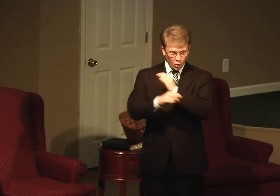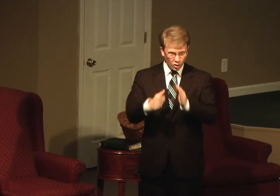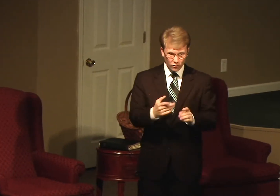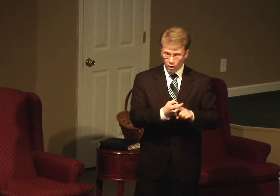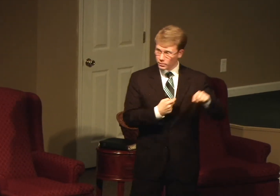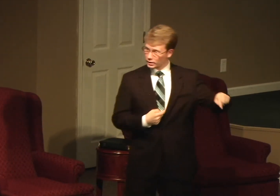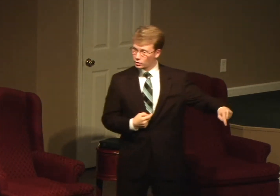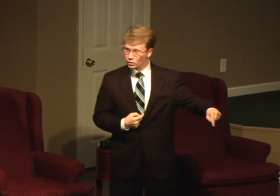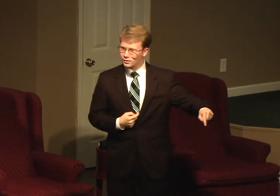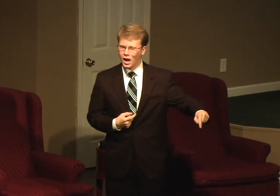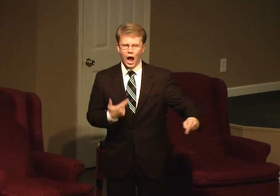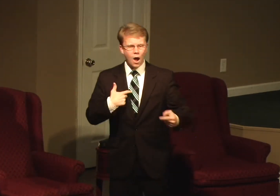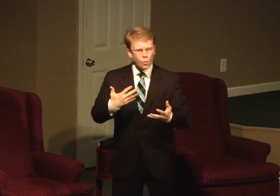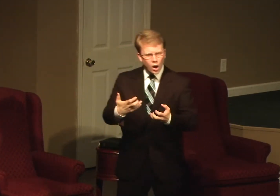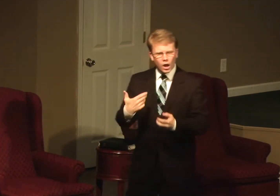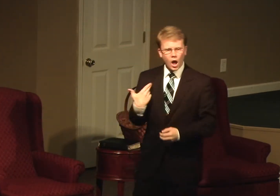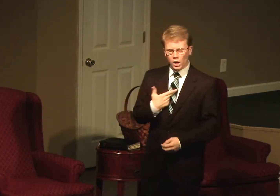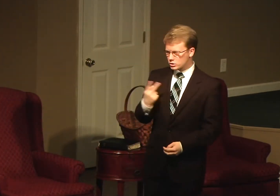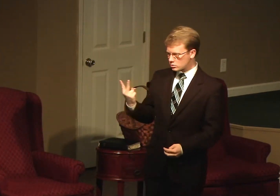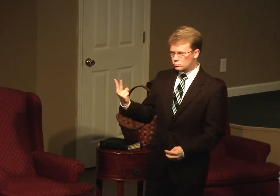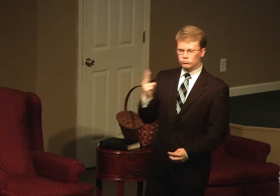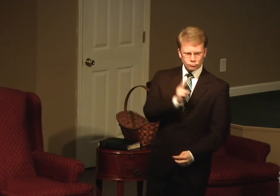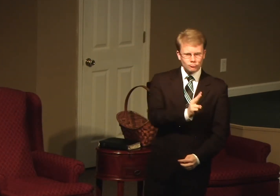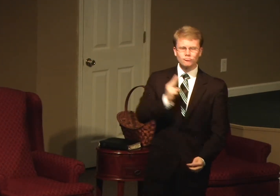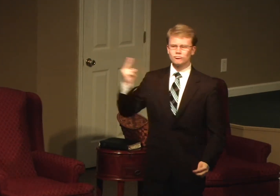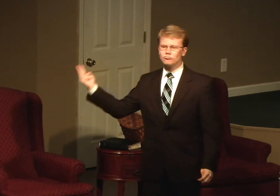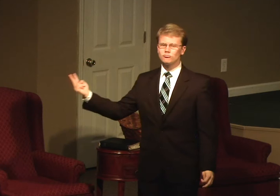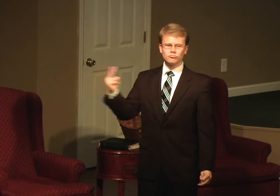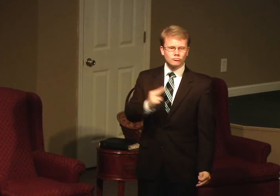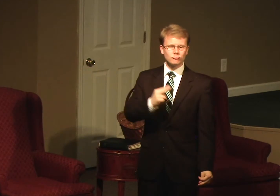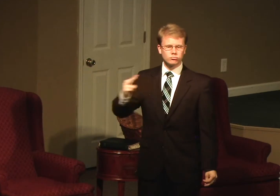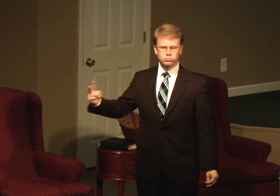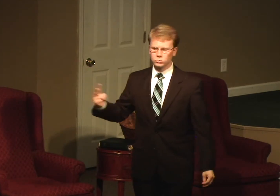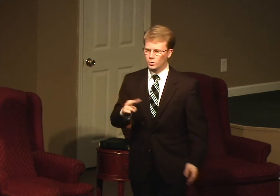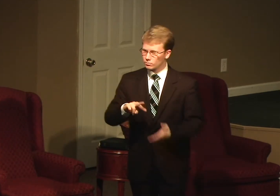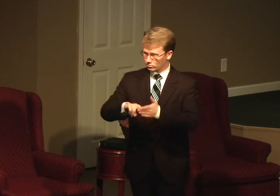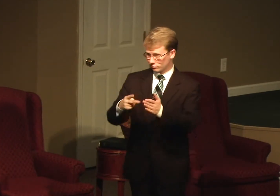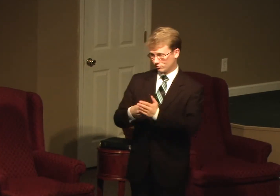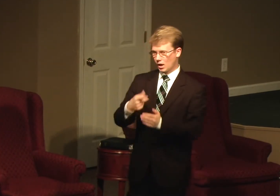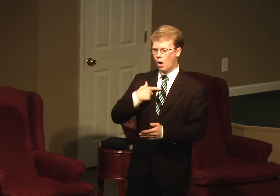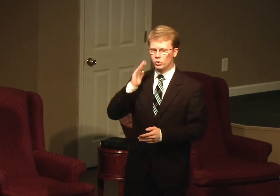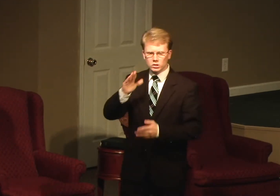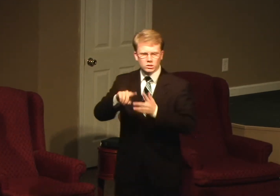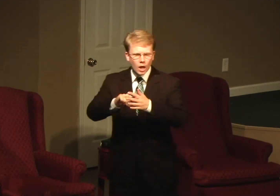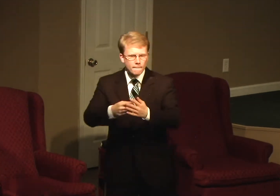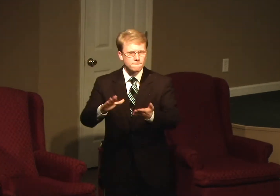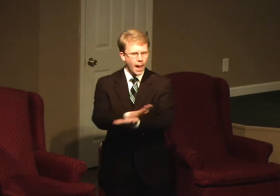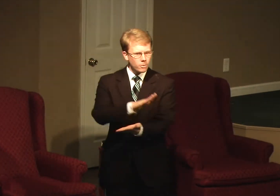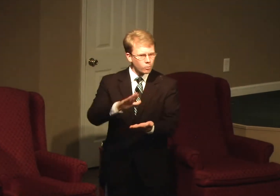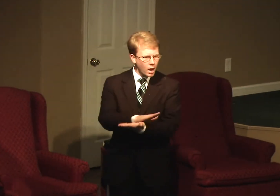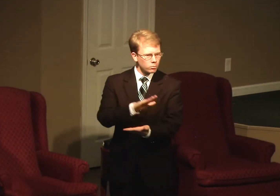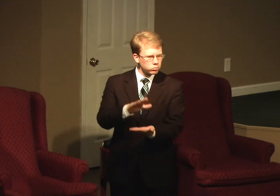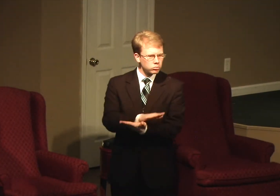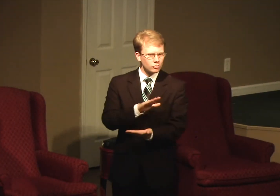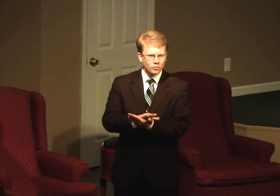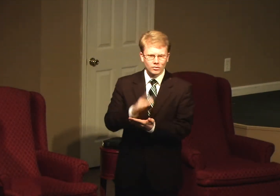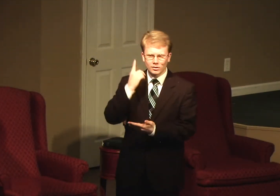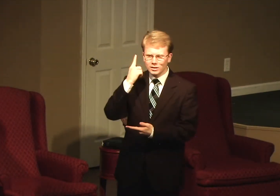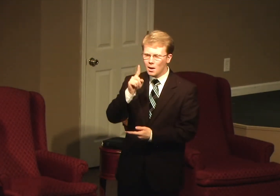wife. I don't want her to be a foreigner. I want her and I to be able to go back and forth. So we're going to have to